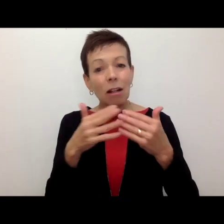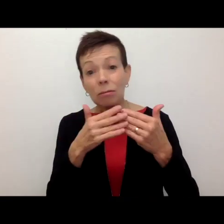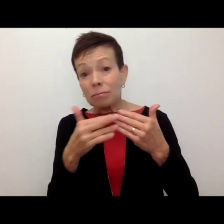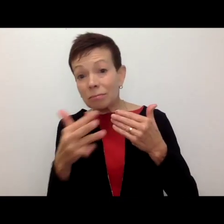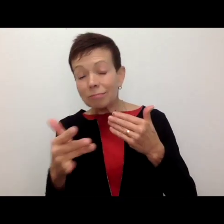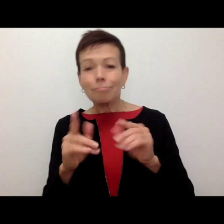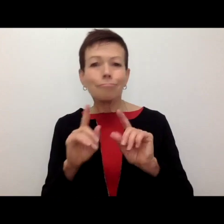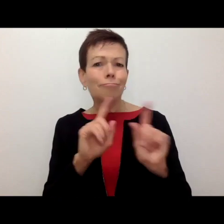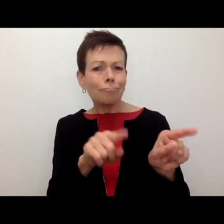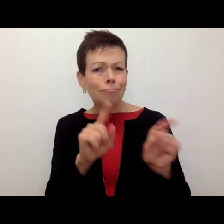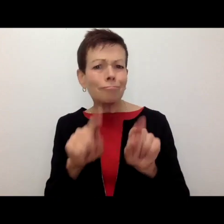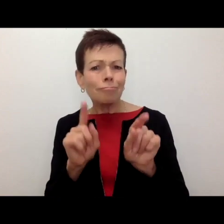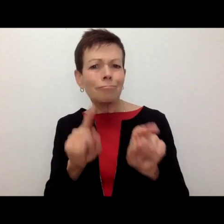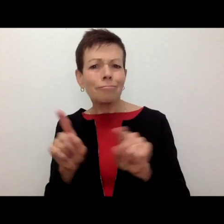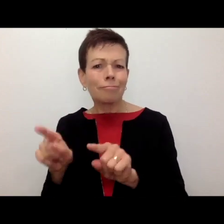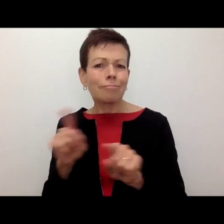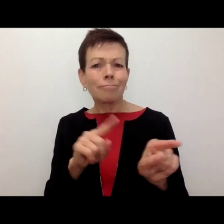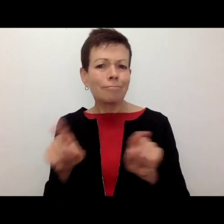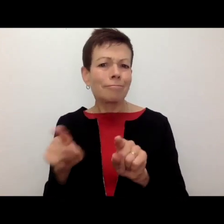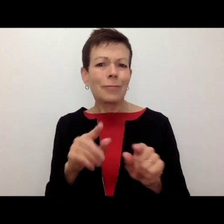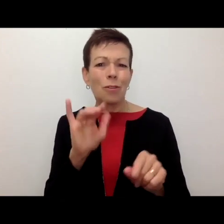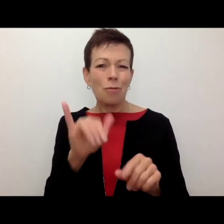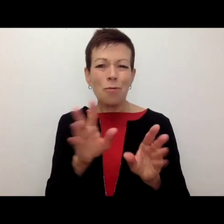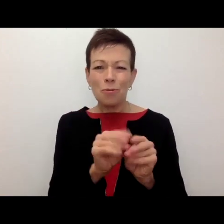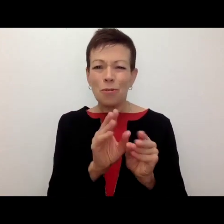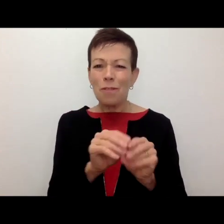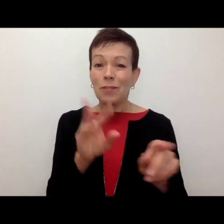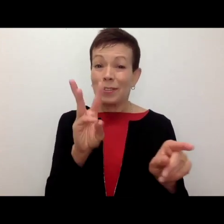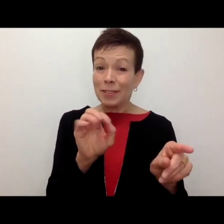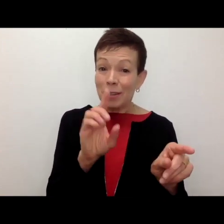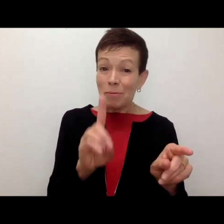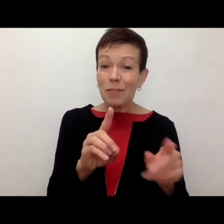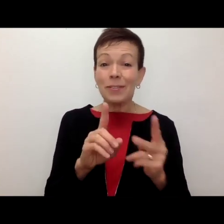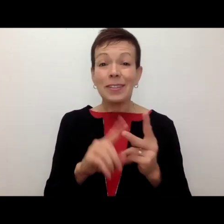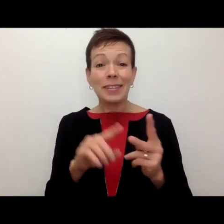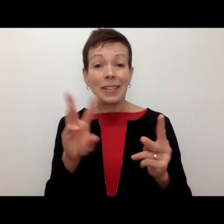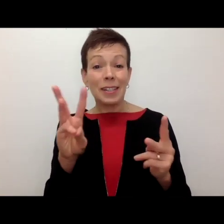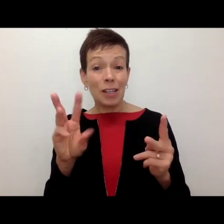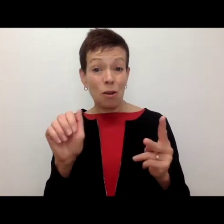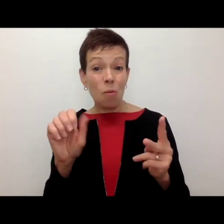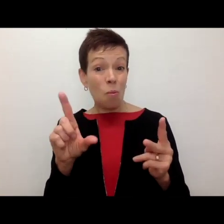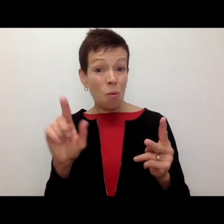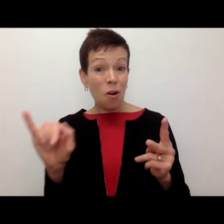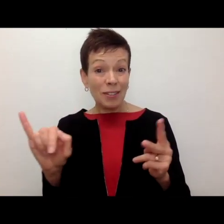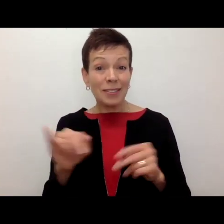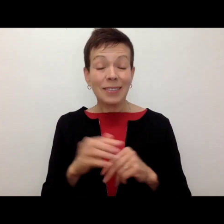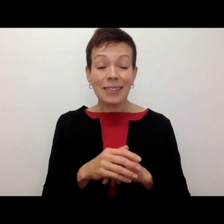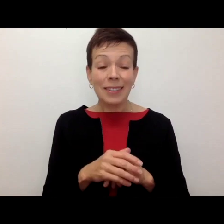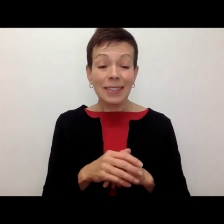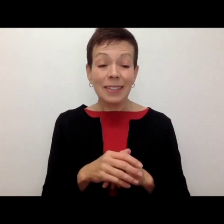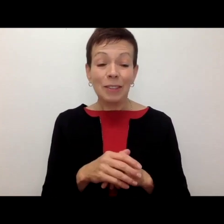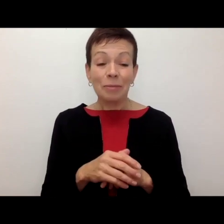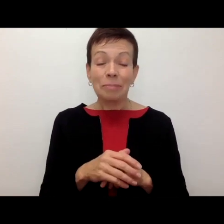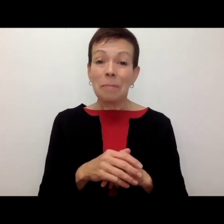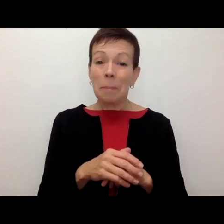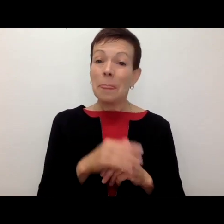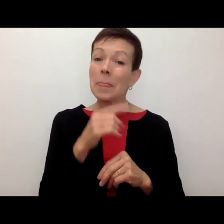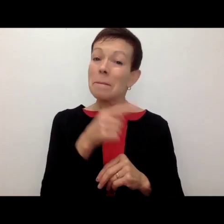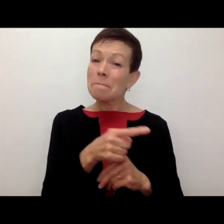after 2007, he still attended those conferences, going to WFD and going to WASLI, the World